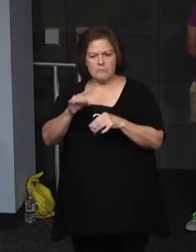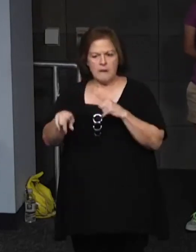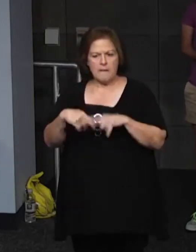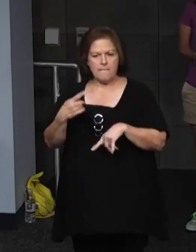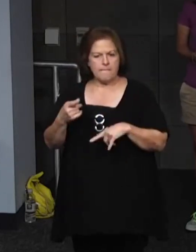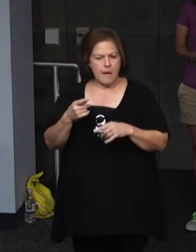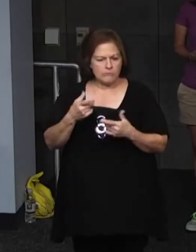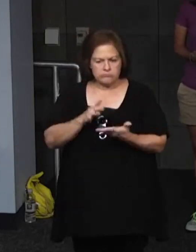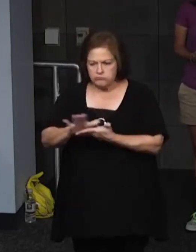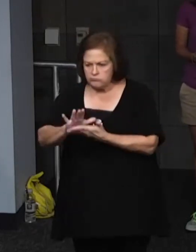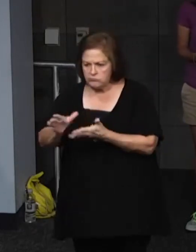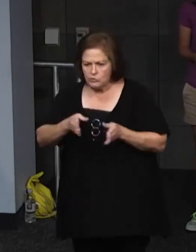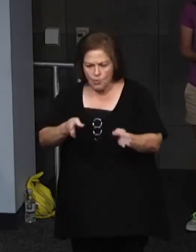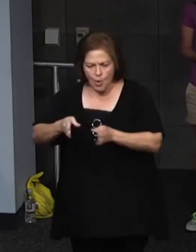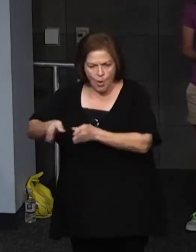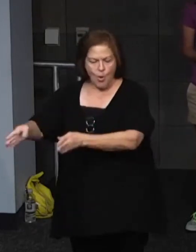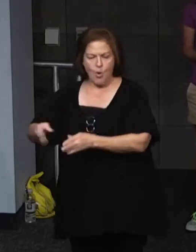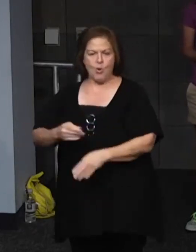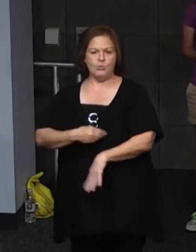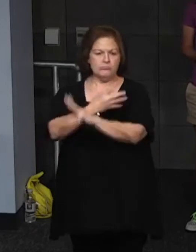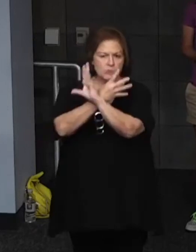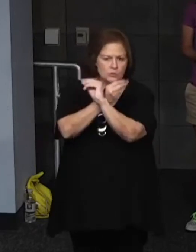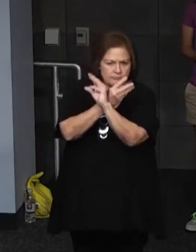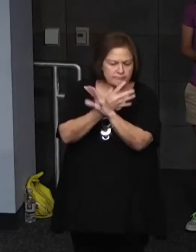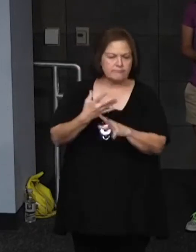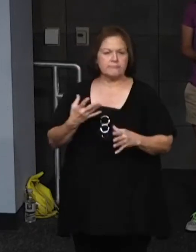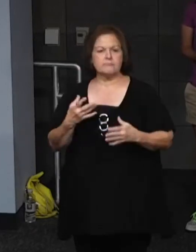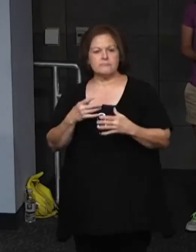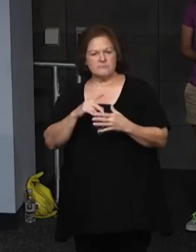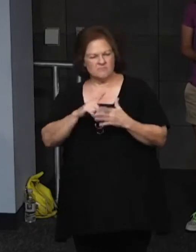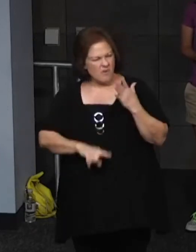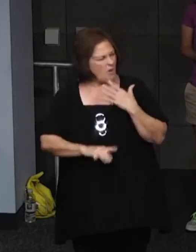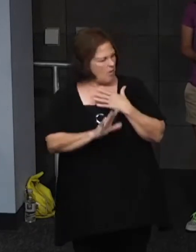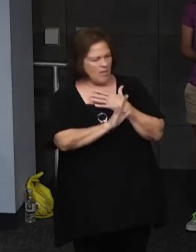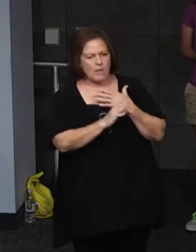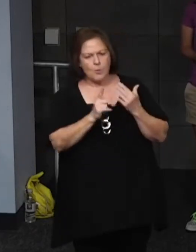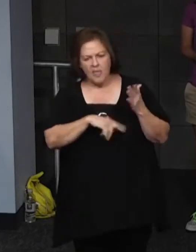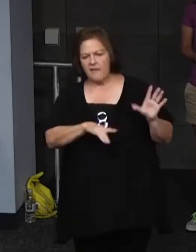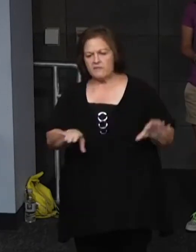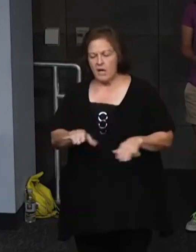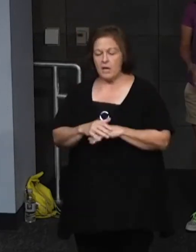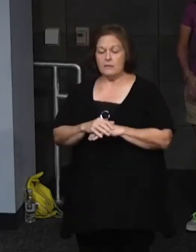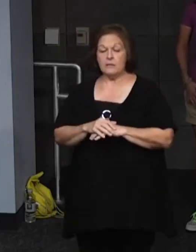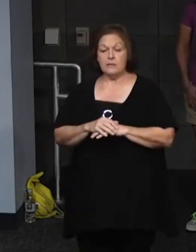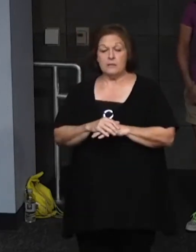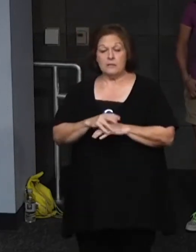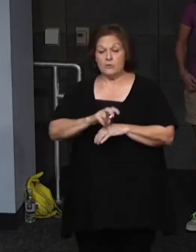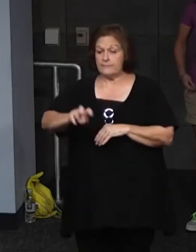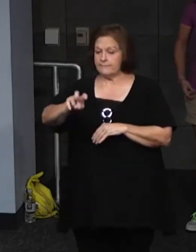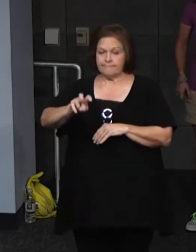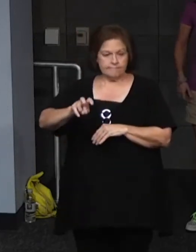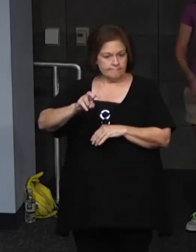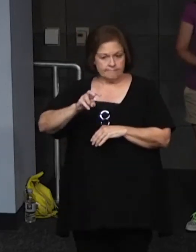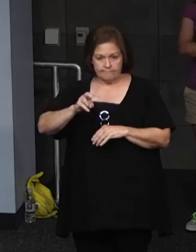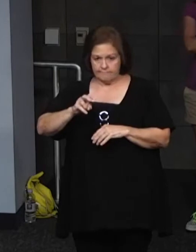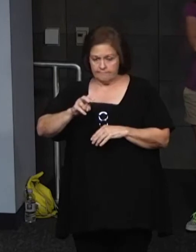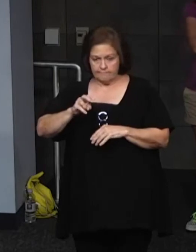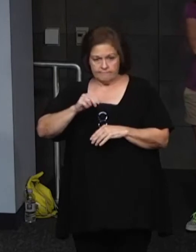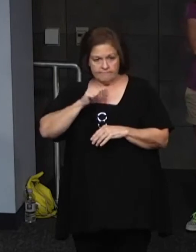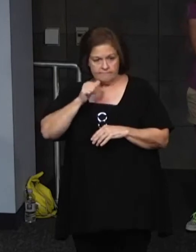road clearings, the traffic signal clearings, and all of today's progress. Transit is still not operational as